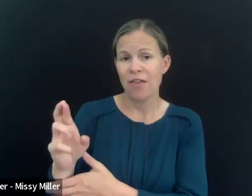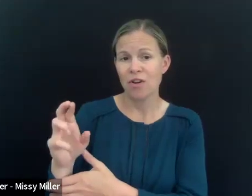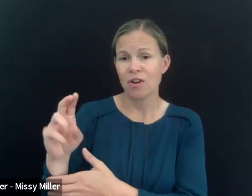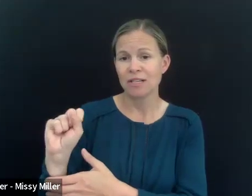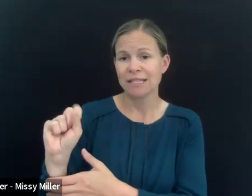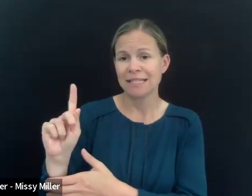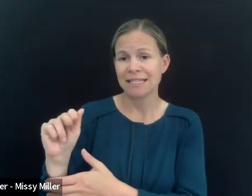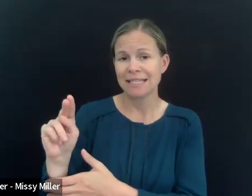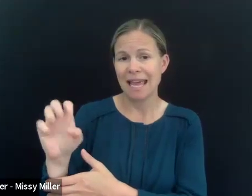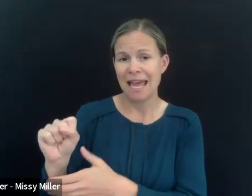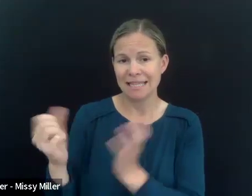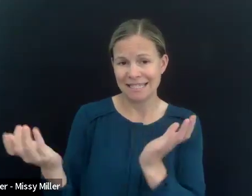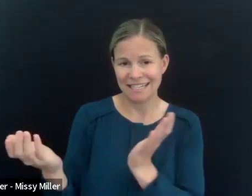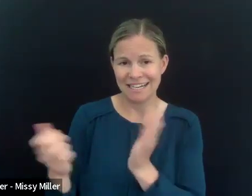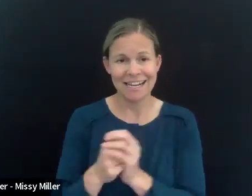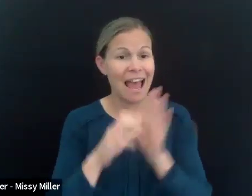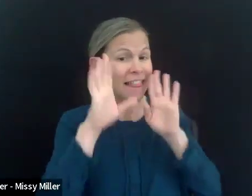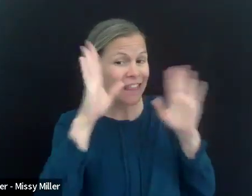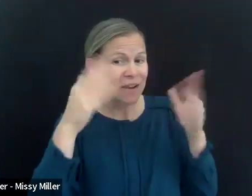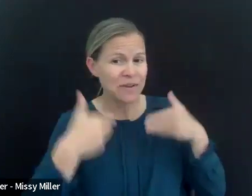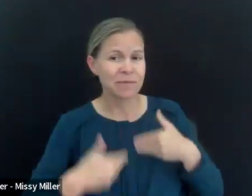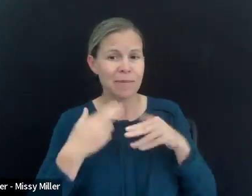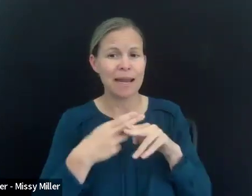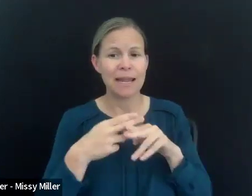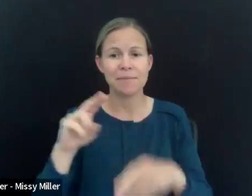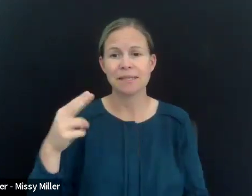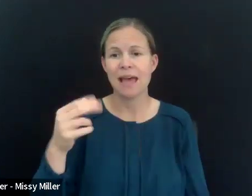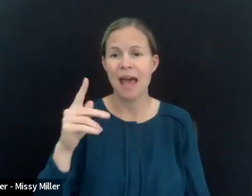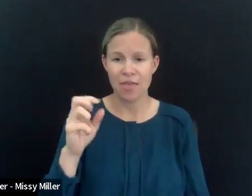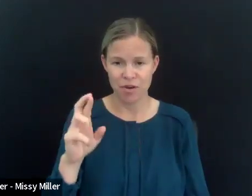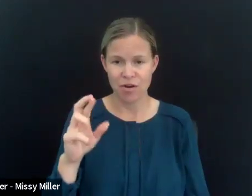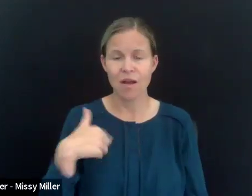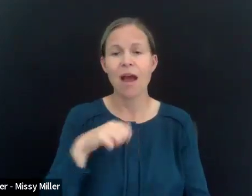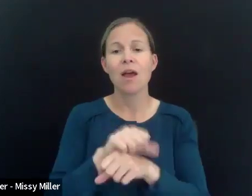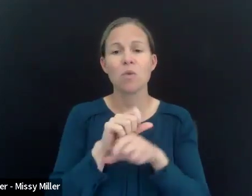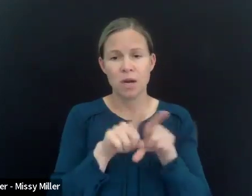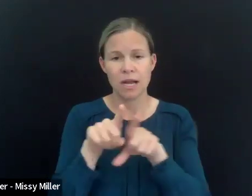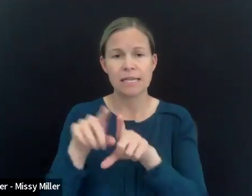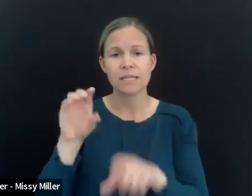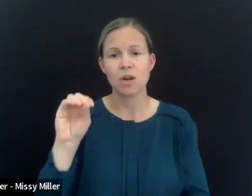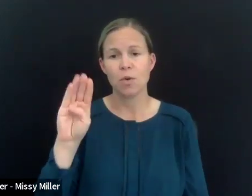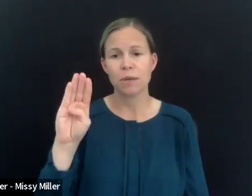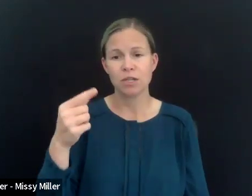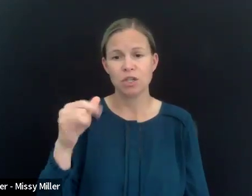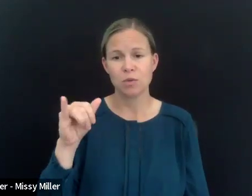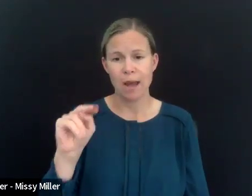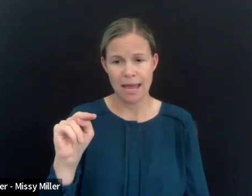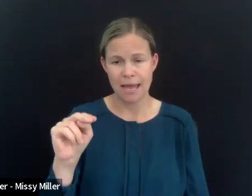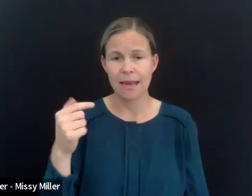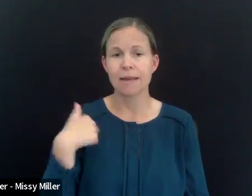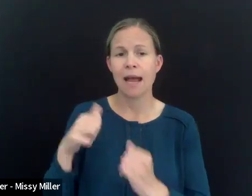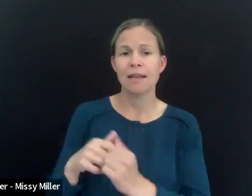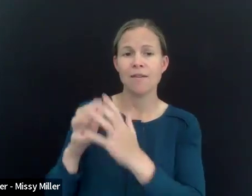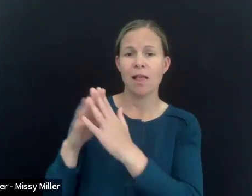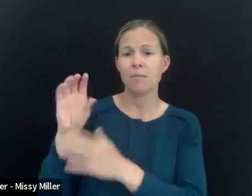Hi, everyone. My name is Heather. I am an OBGYN, and I am the founder of Oasis Women's Health and